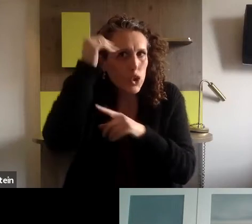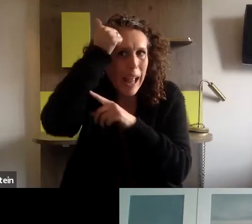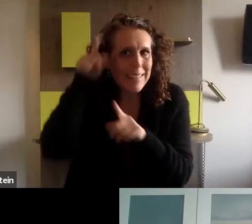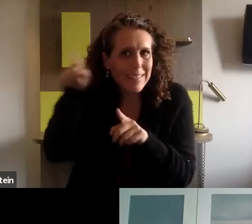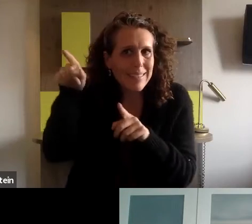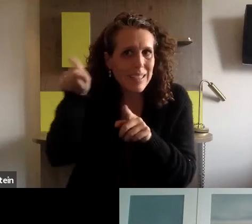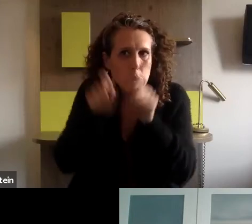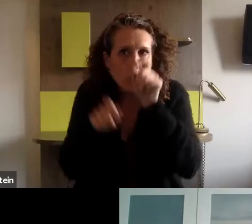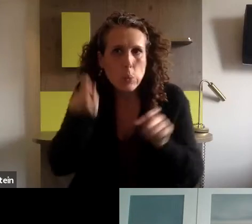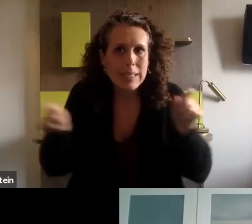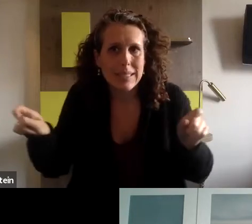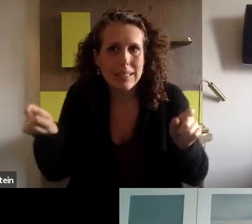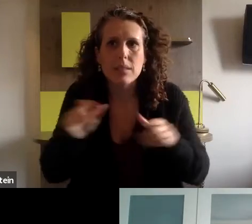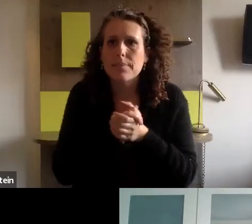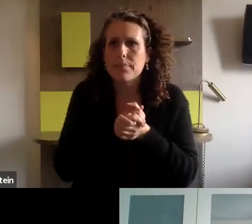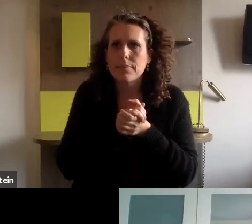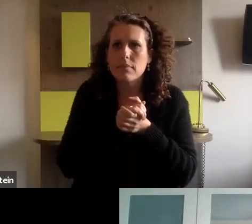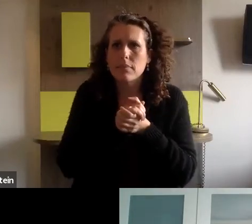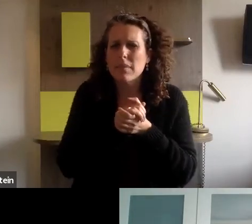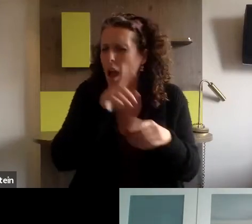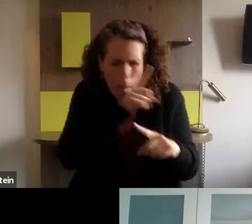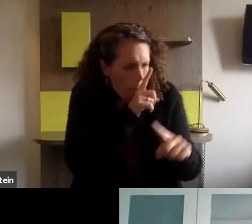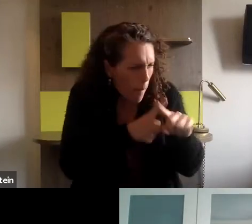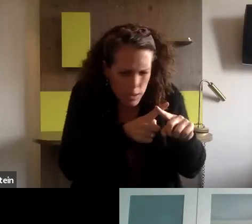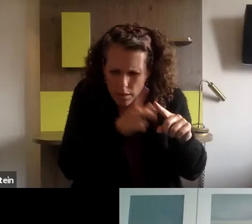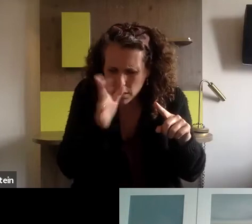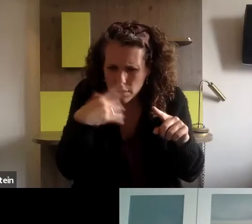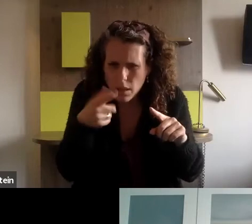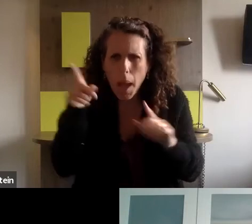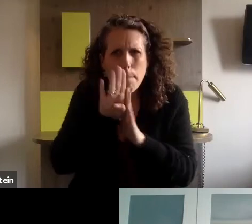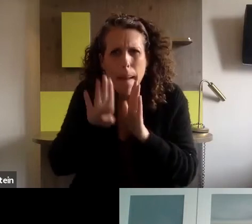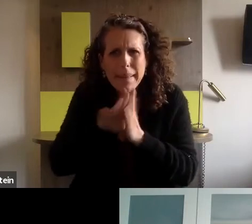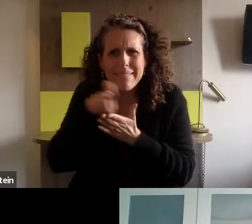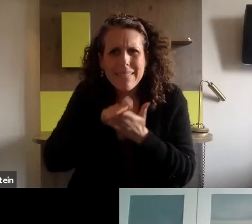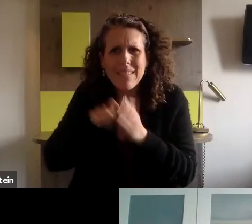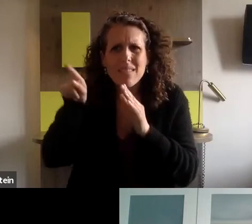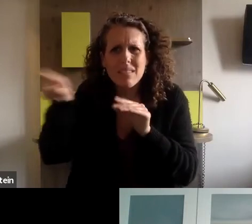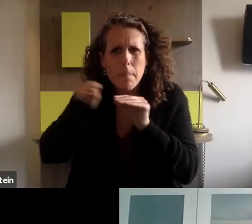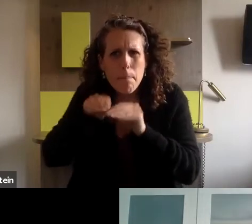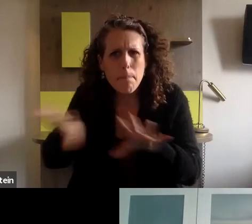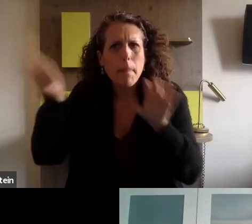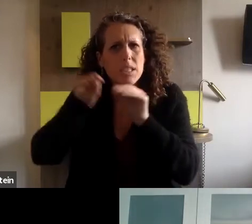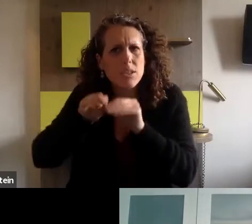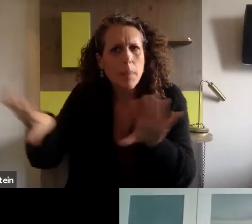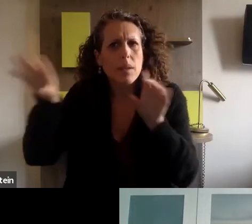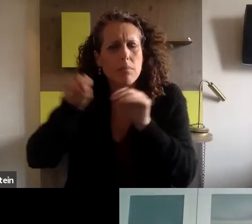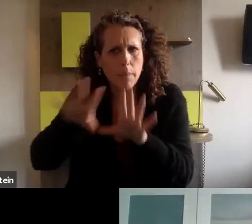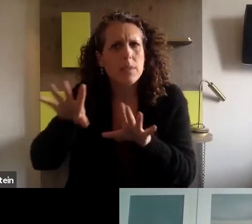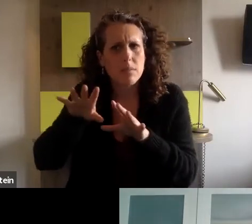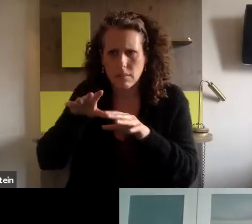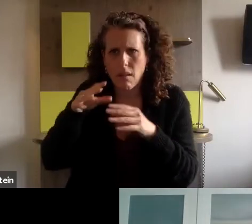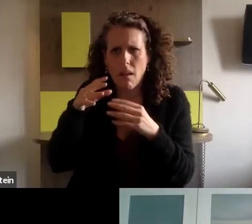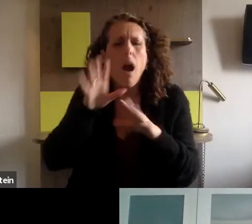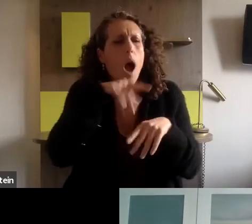up. And there's I think there are a few publications from Beppy and colleagues out there. You can send me an email